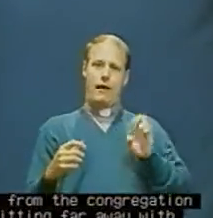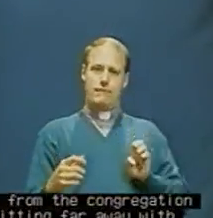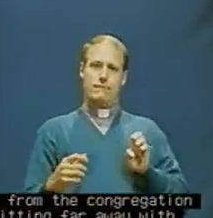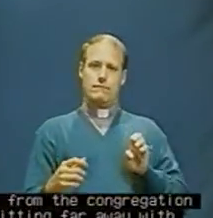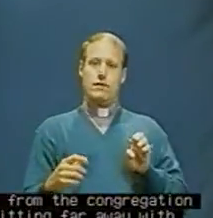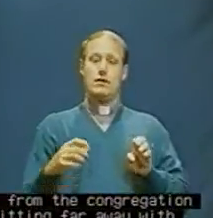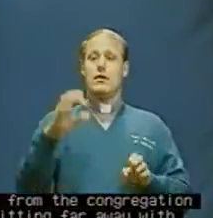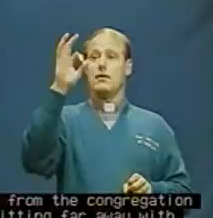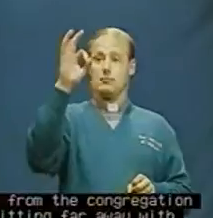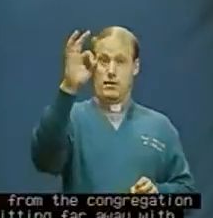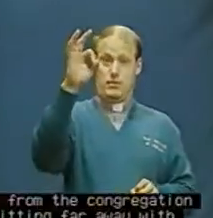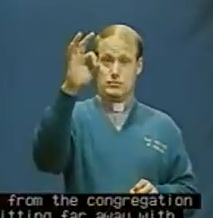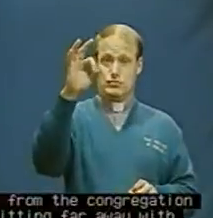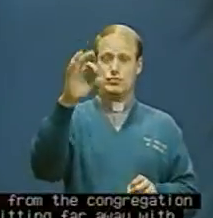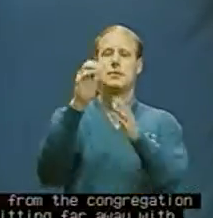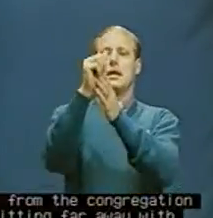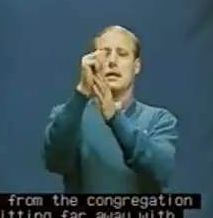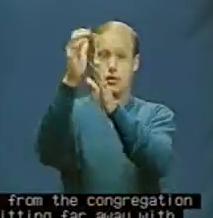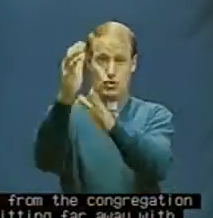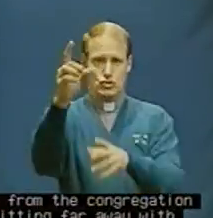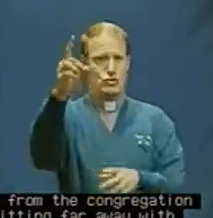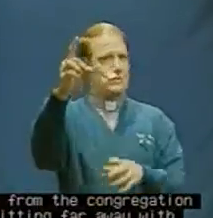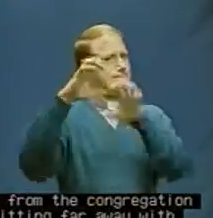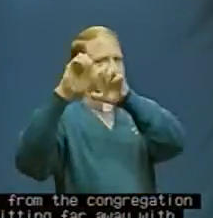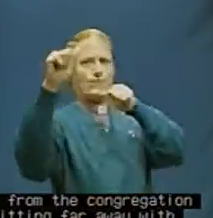from the congregation, sitting far away.